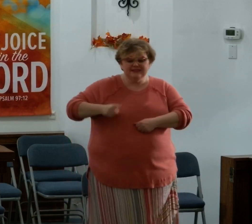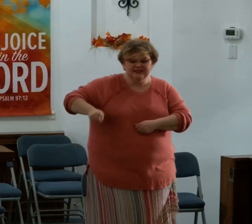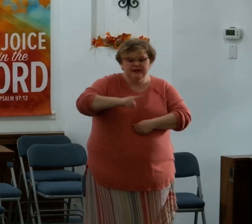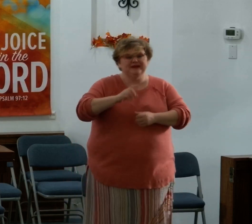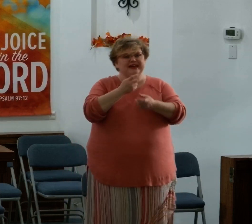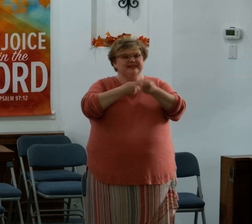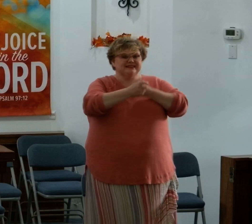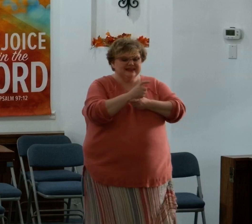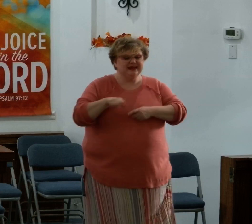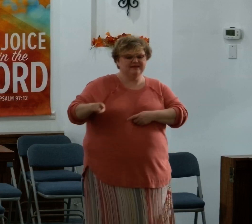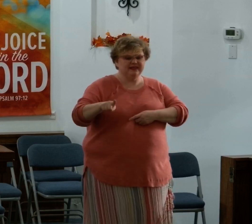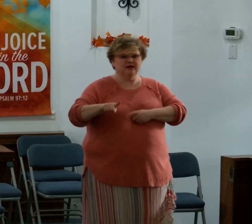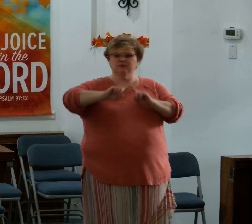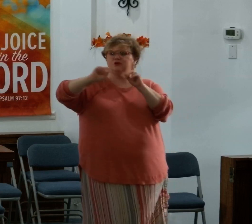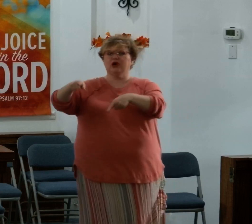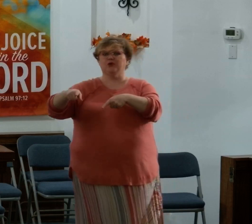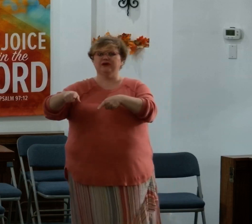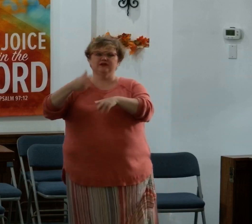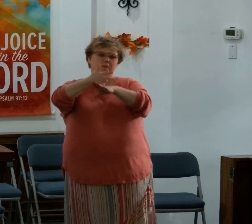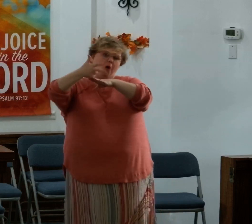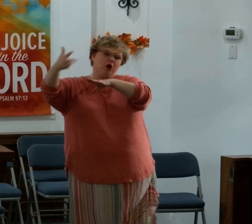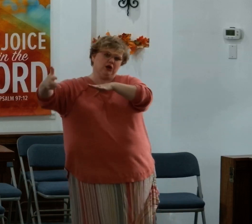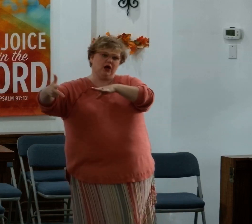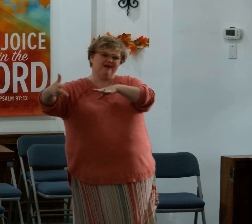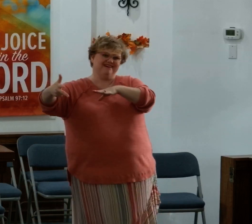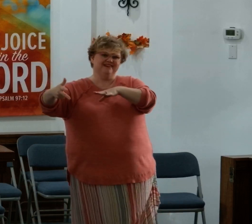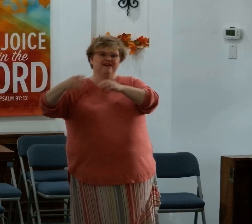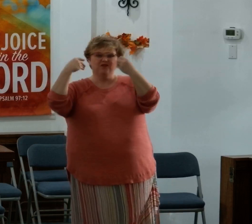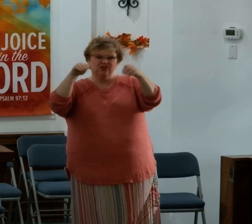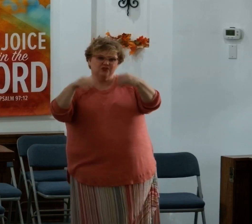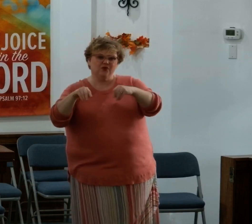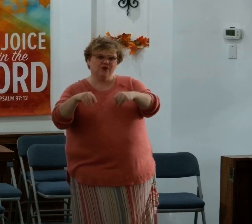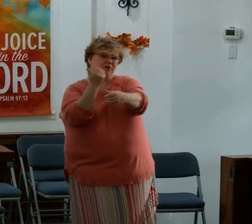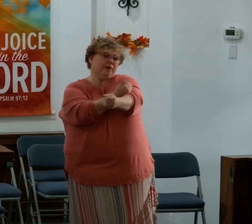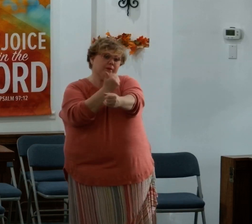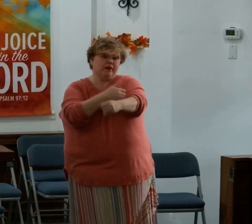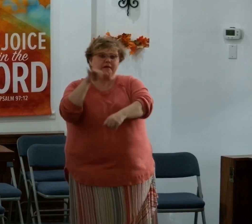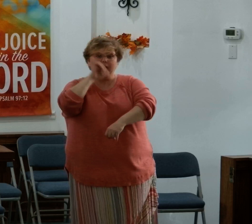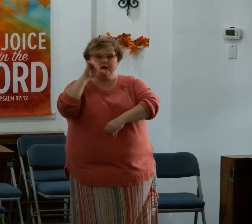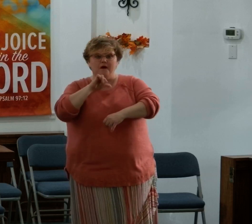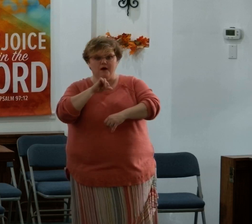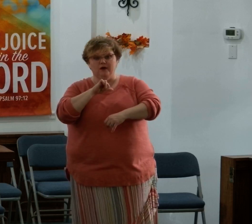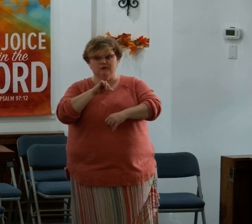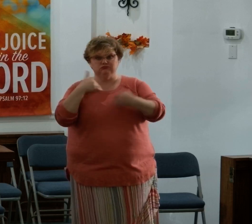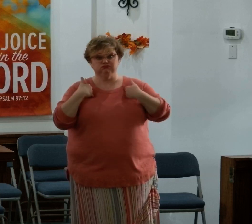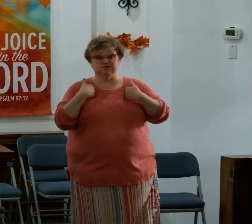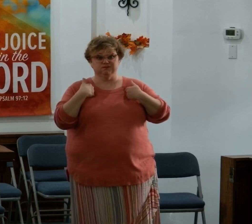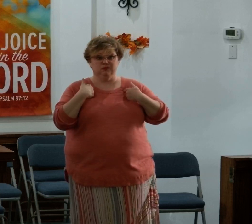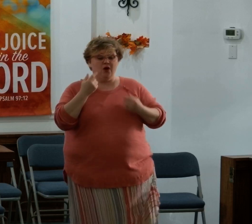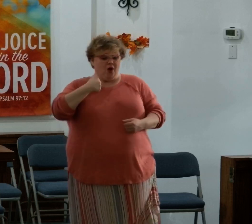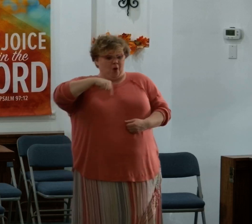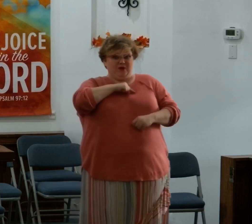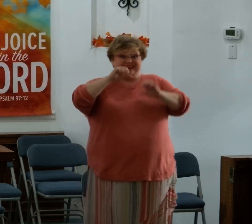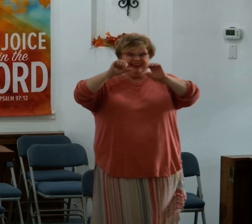them meeting down at the parking lot of the shopping centers where the drugs and alcohol flow freely. We get to provide the means